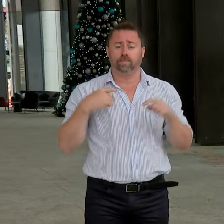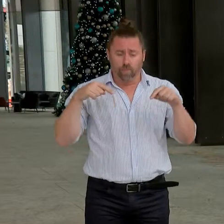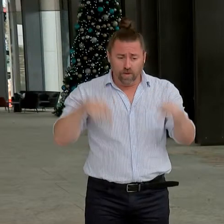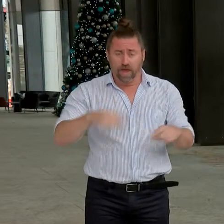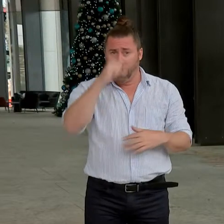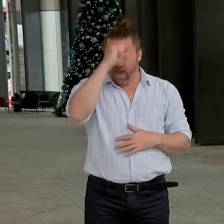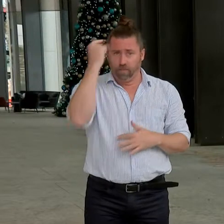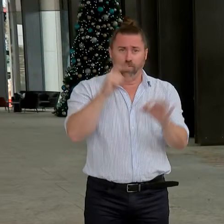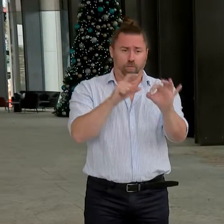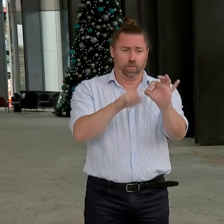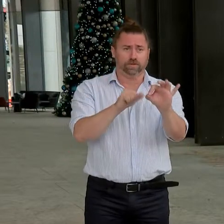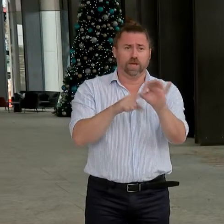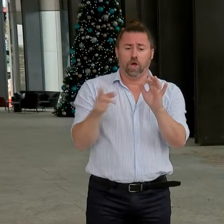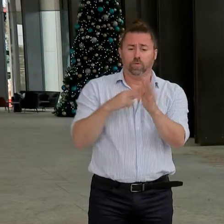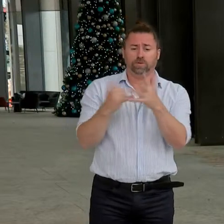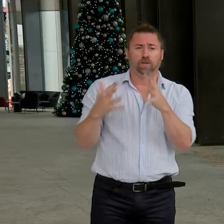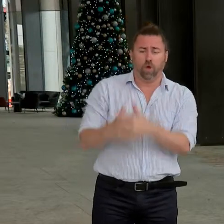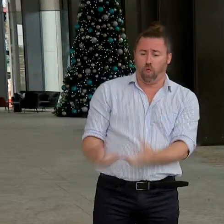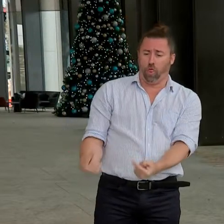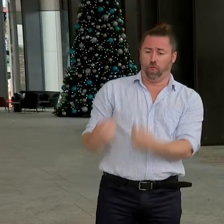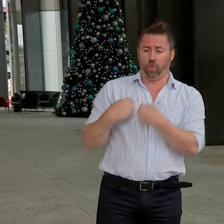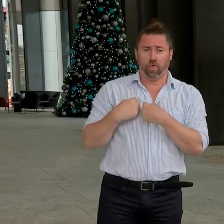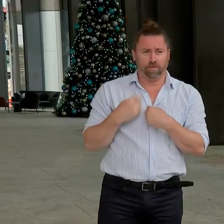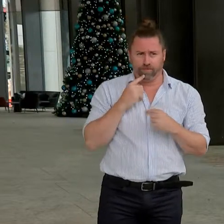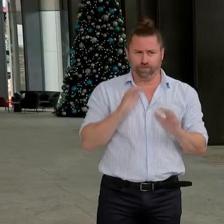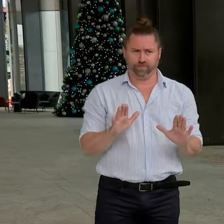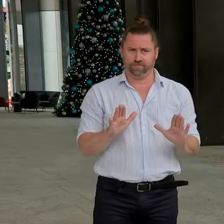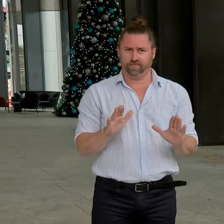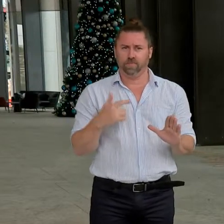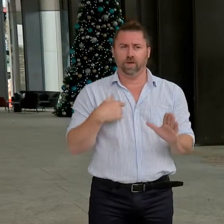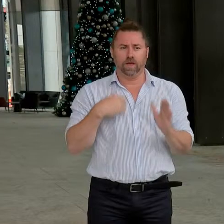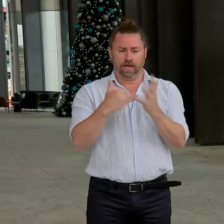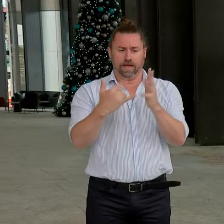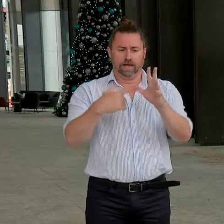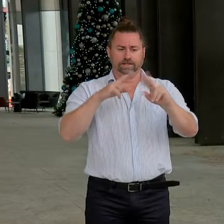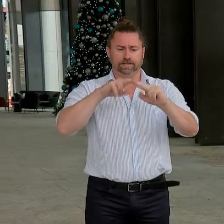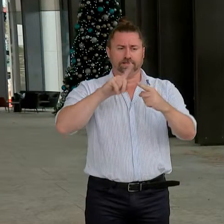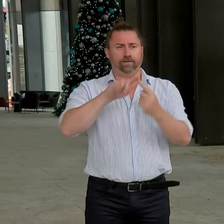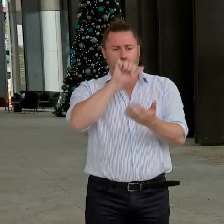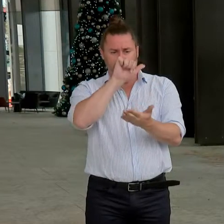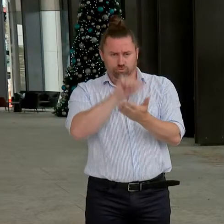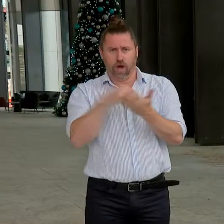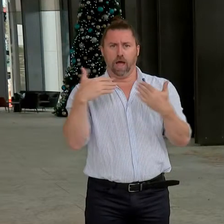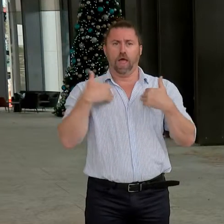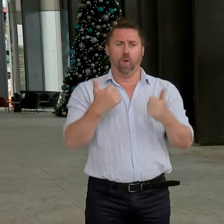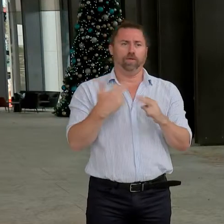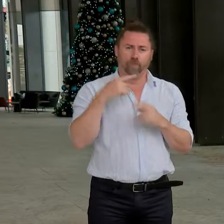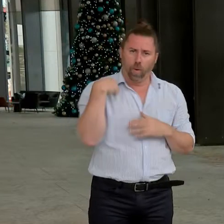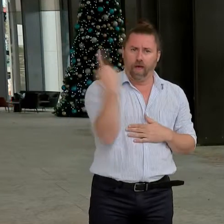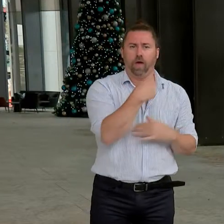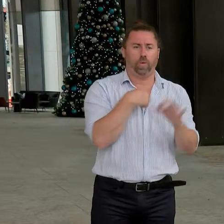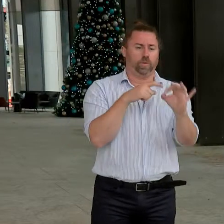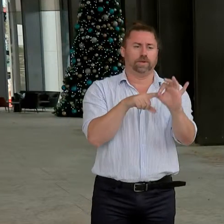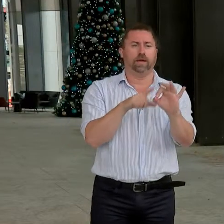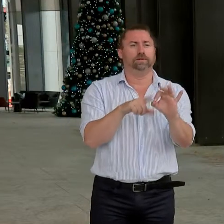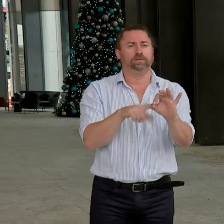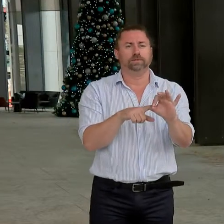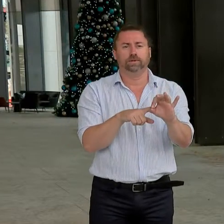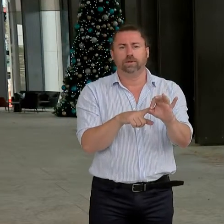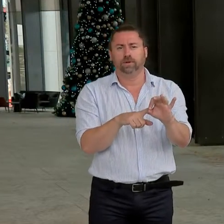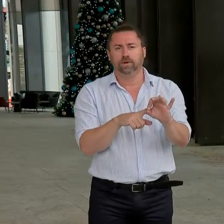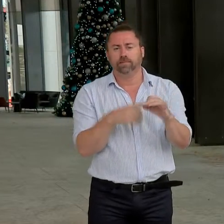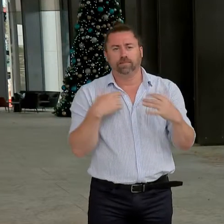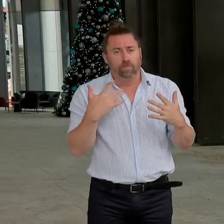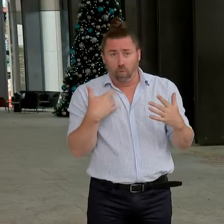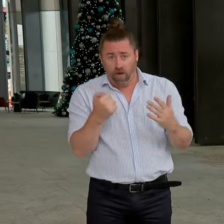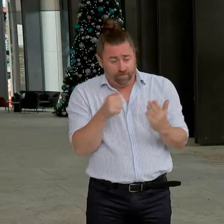Queensland safe. And we are doing this in a safe and responsible way. We have had our plan out there for many